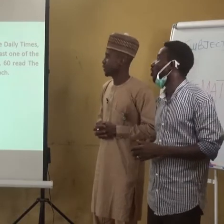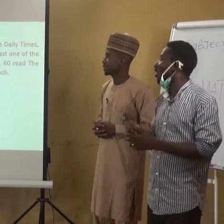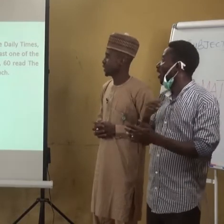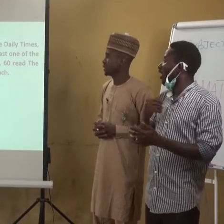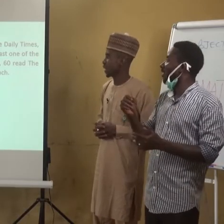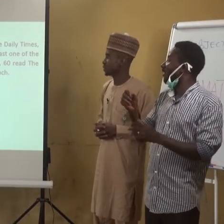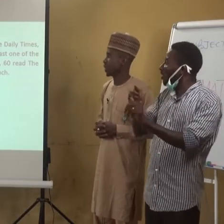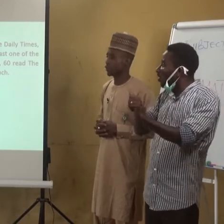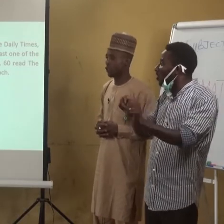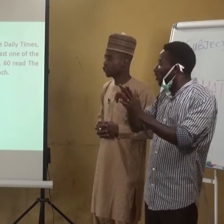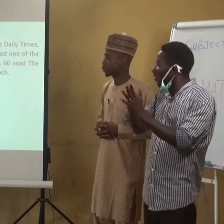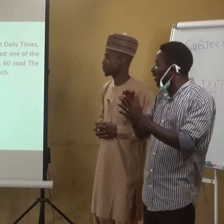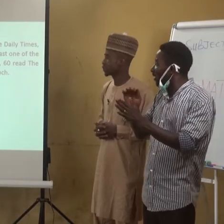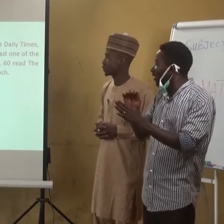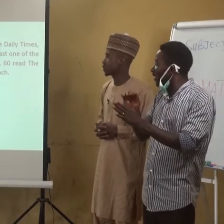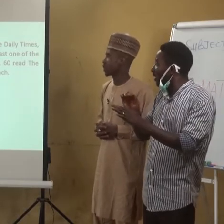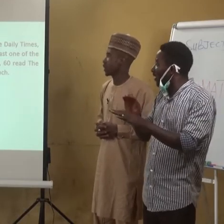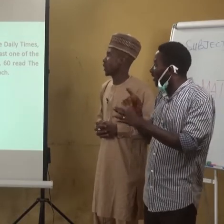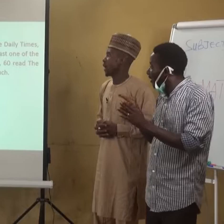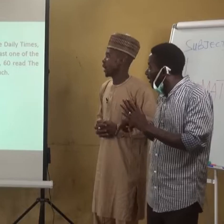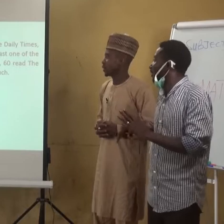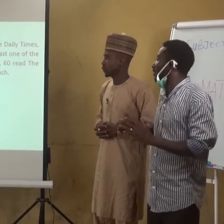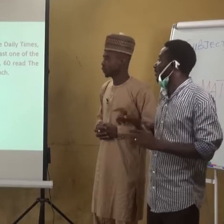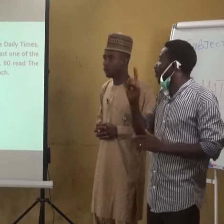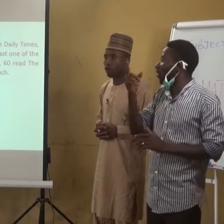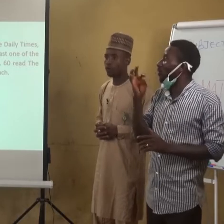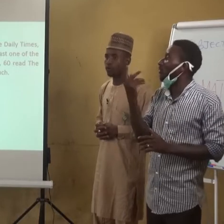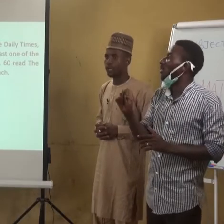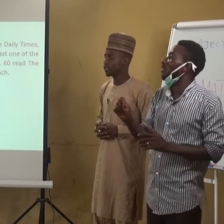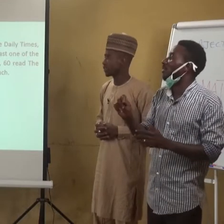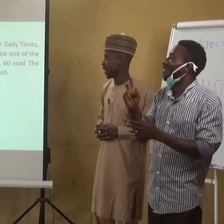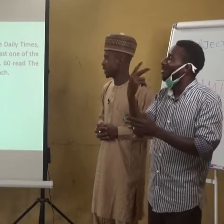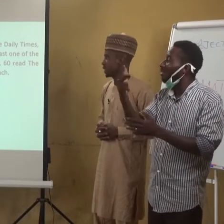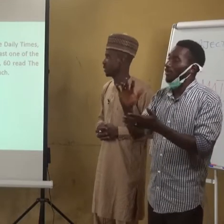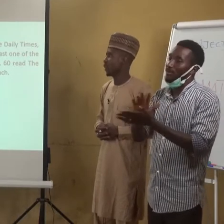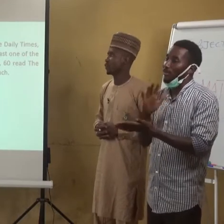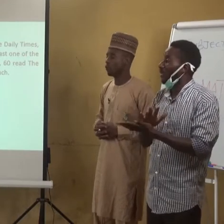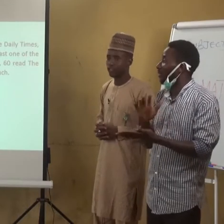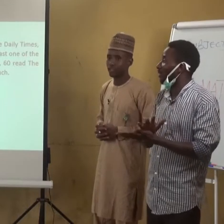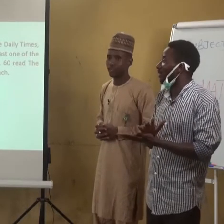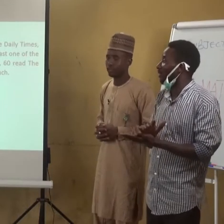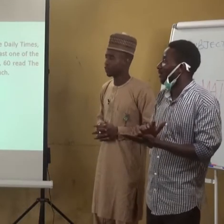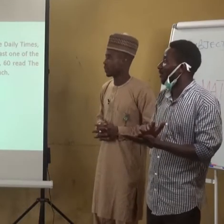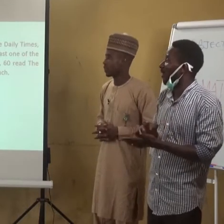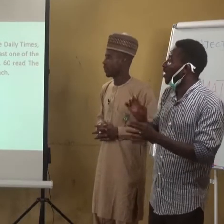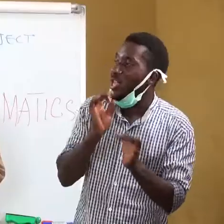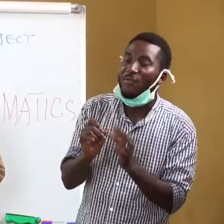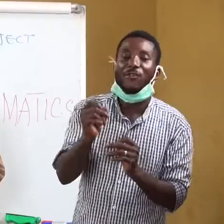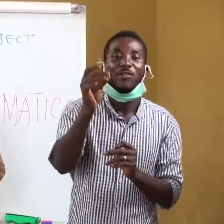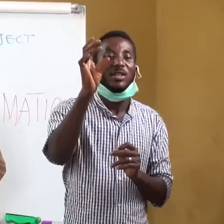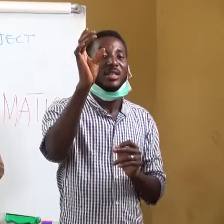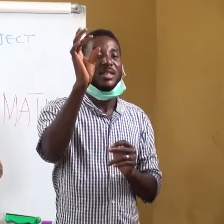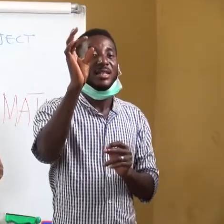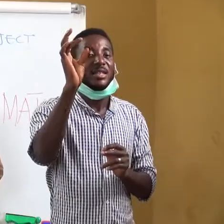60 read Daily Times and Punch, and 54 read Guardian and the Punch.